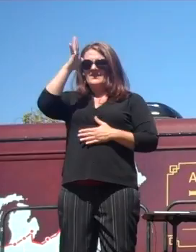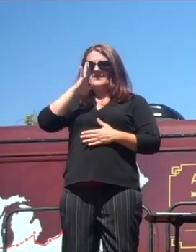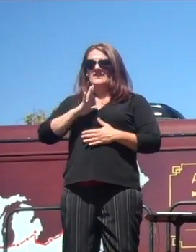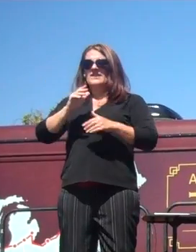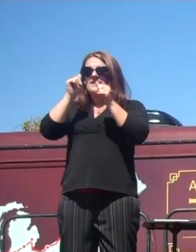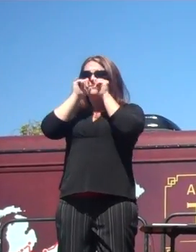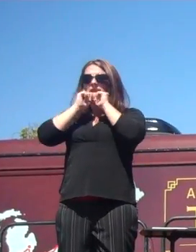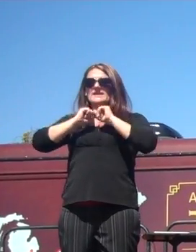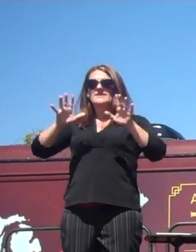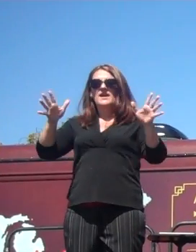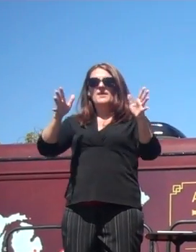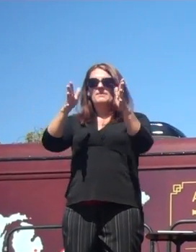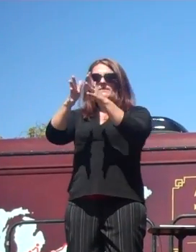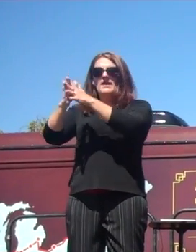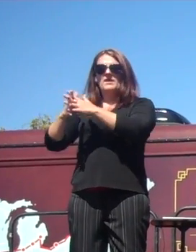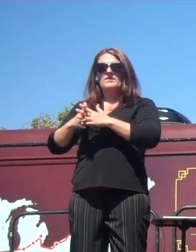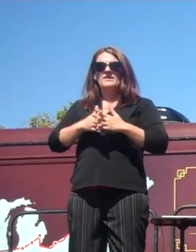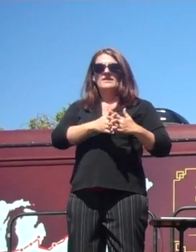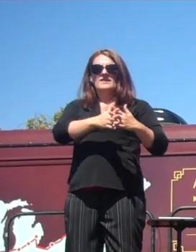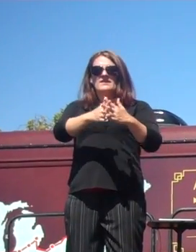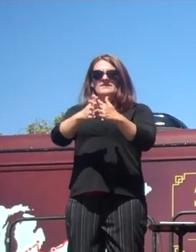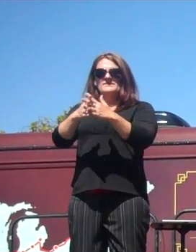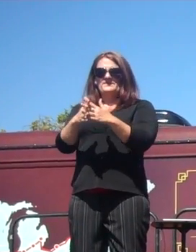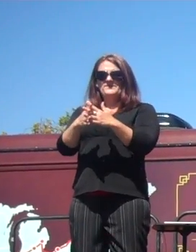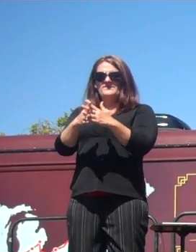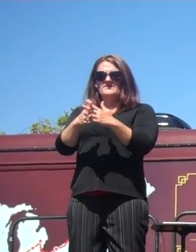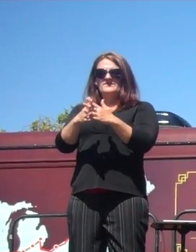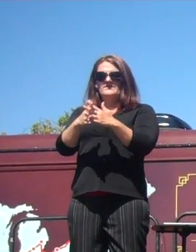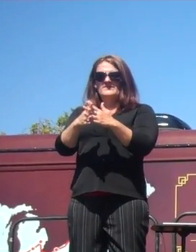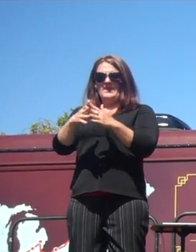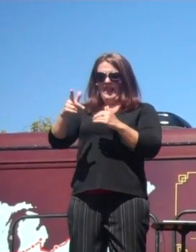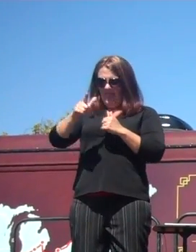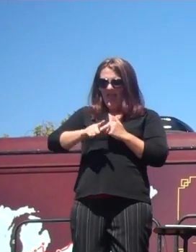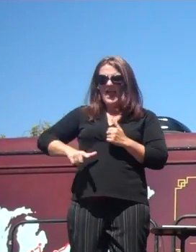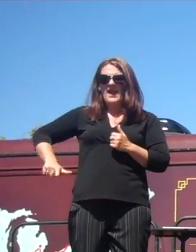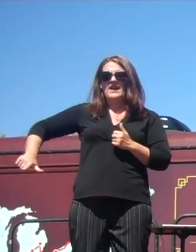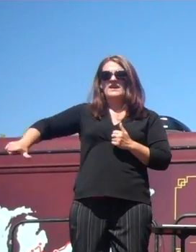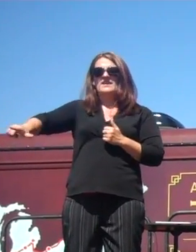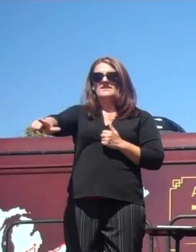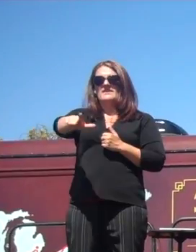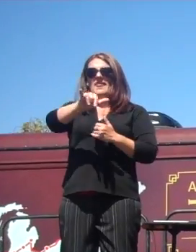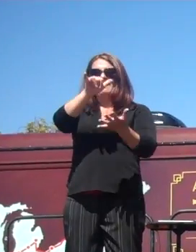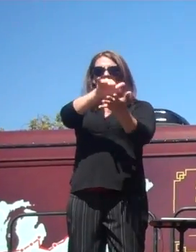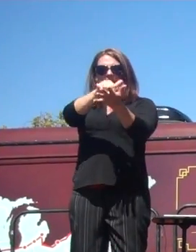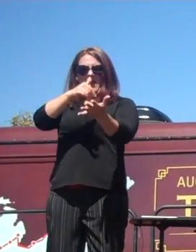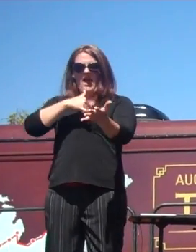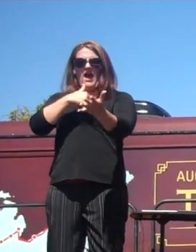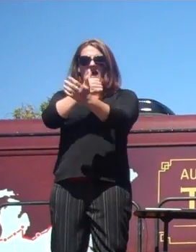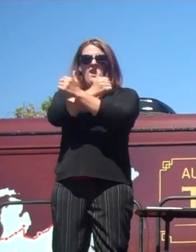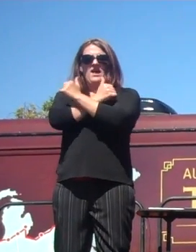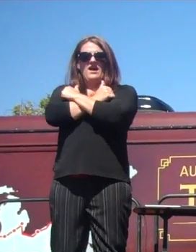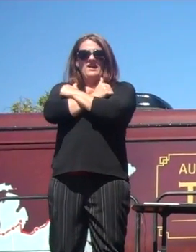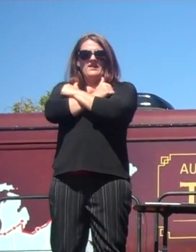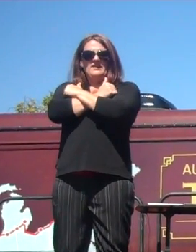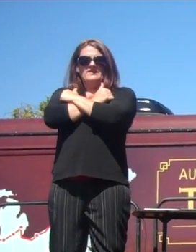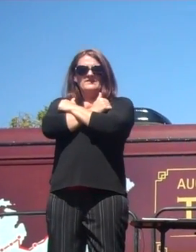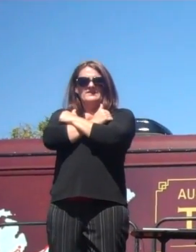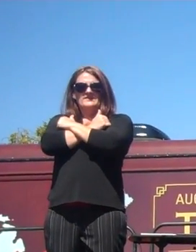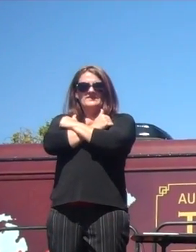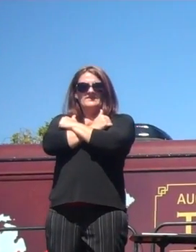God bless America, land that I